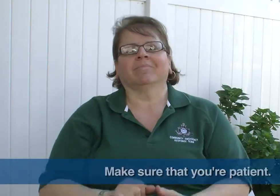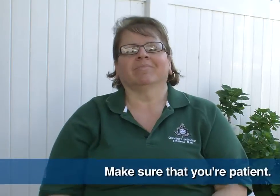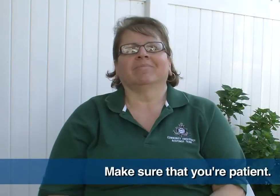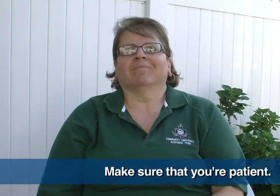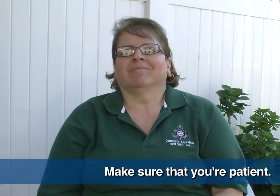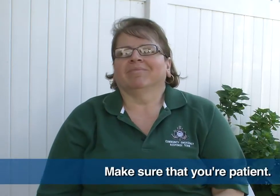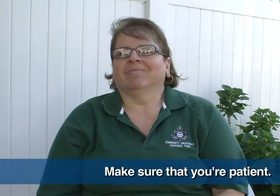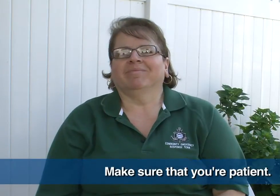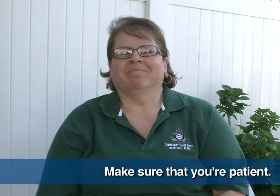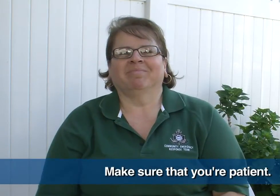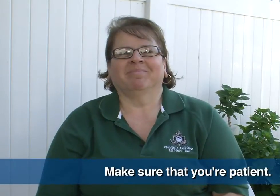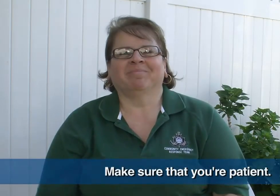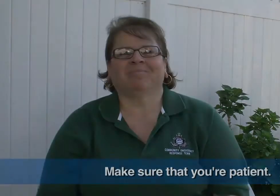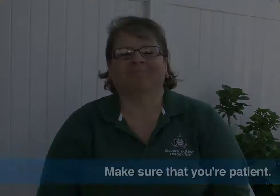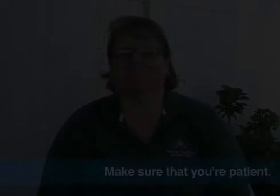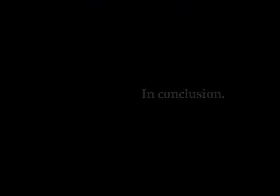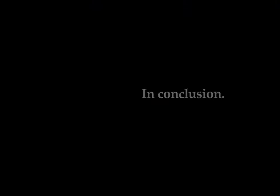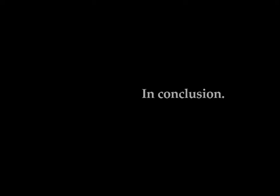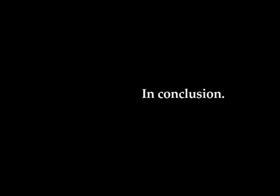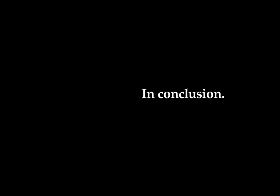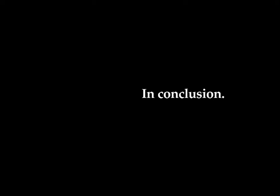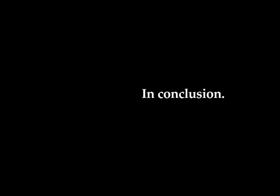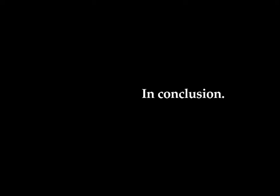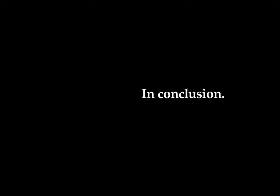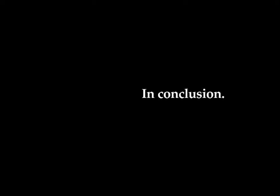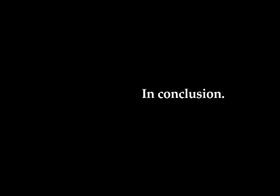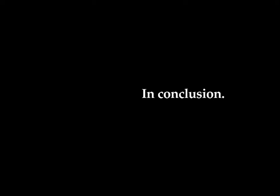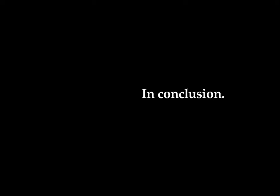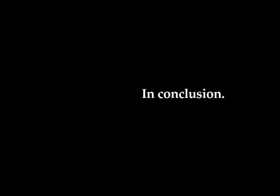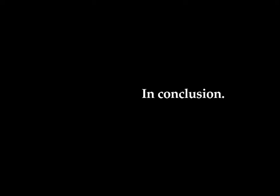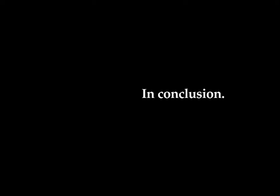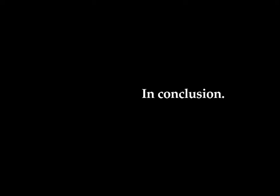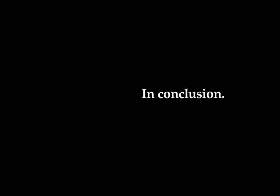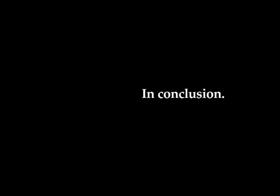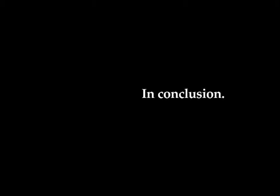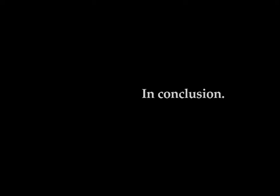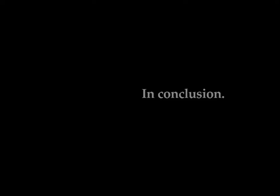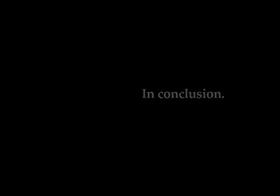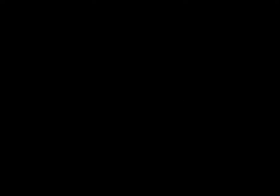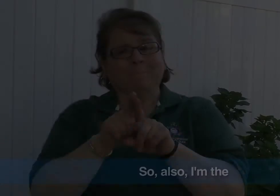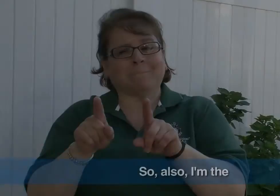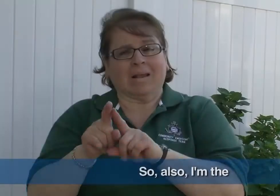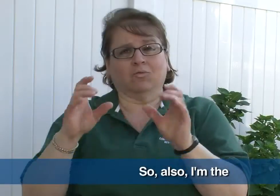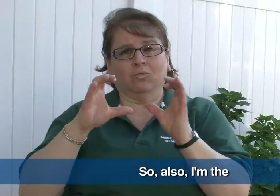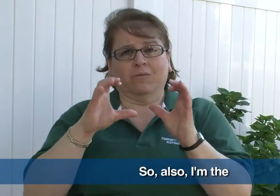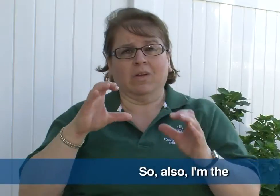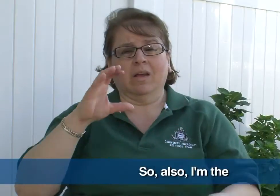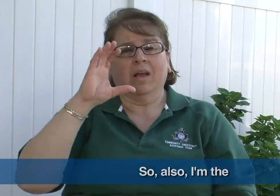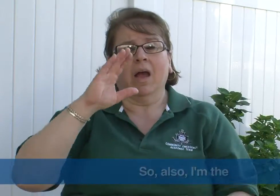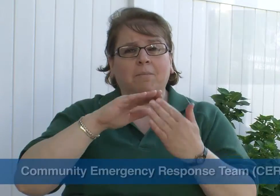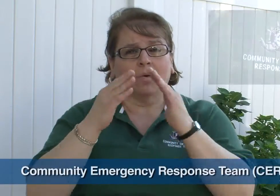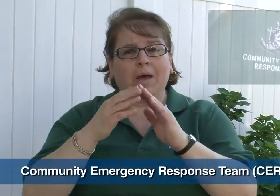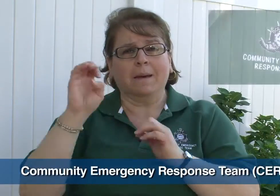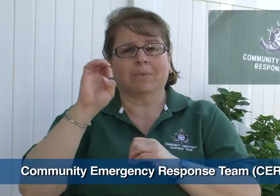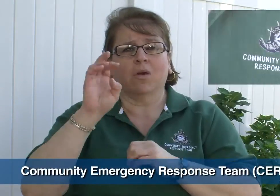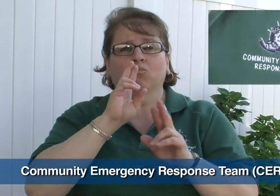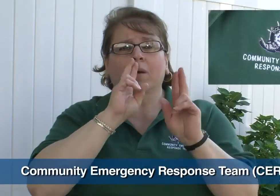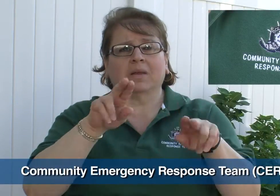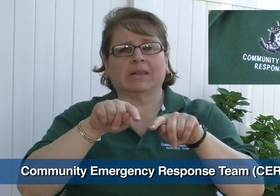okay. Make sure that you're patient. In conclusion, So also, I'm the Community Emergency Response